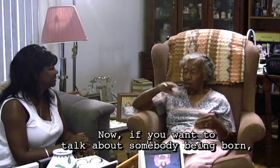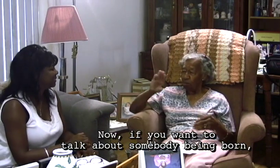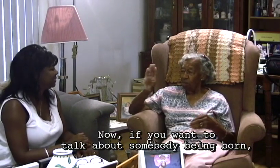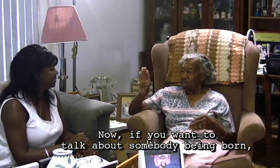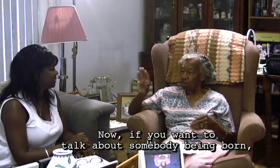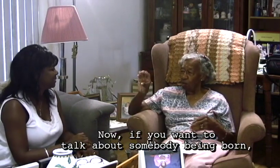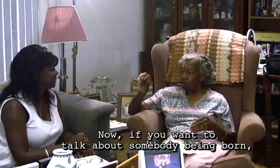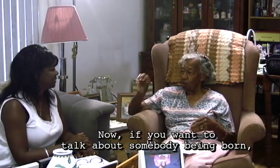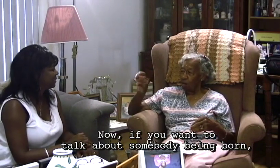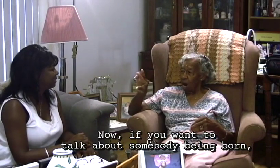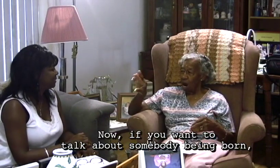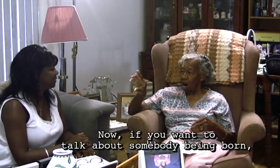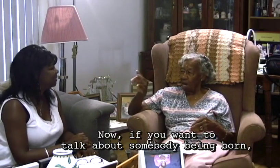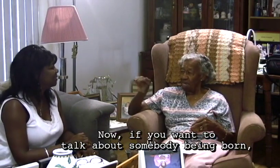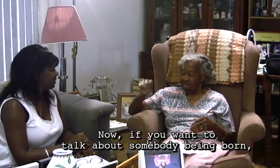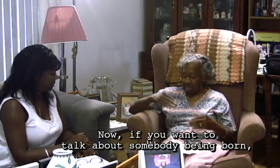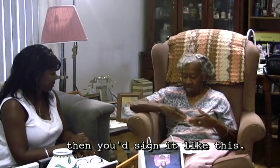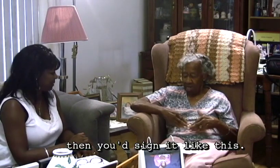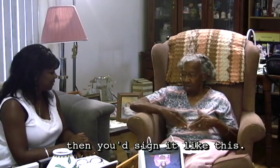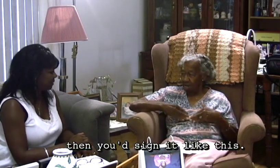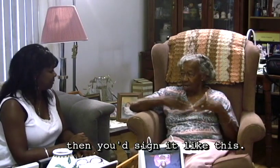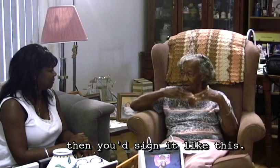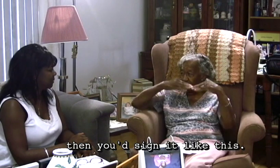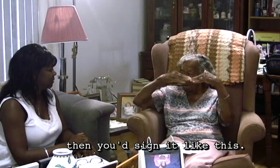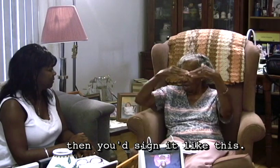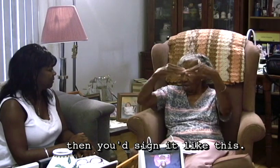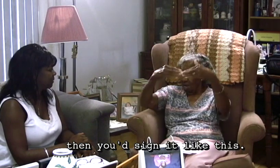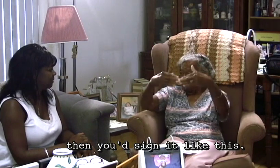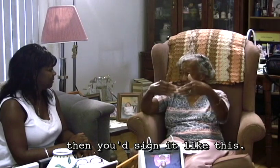Now, if you want to talk about somebody being born, then you'd sign it like